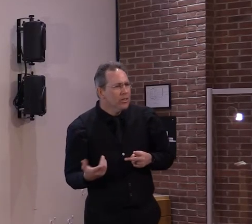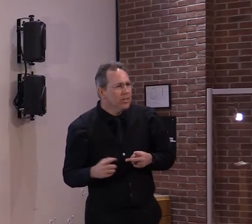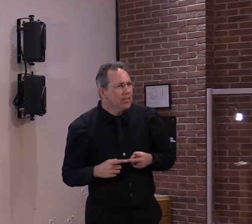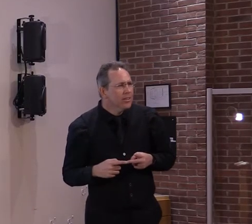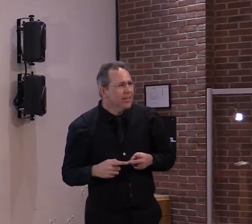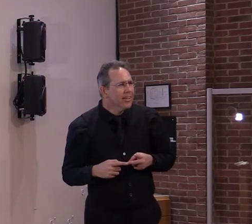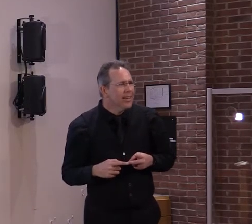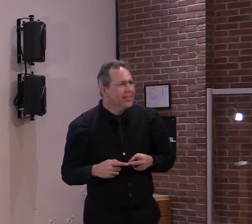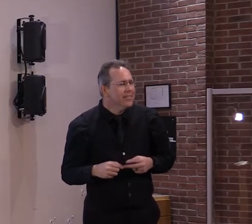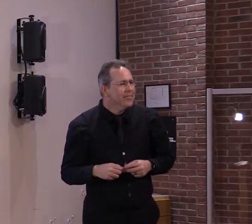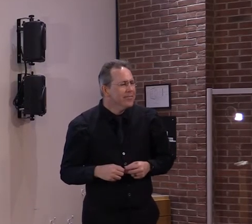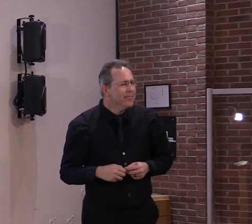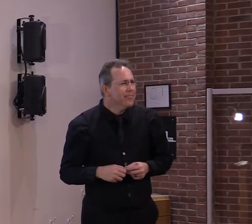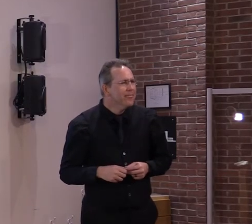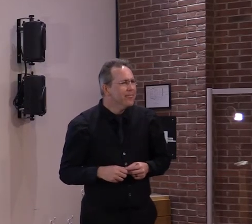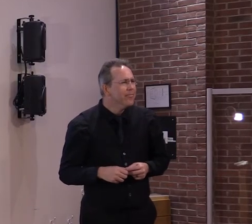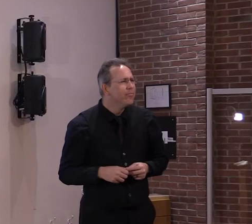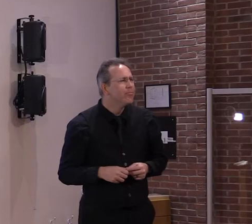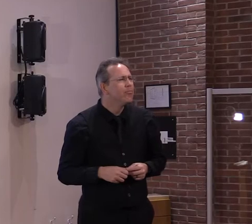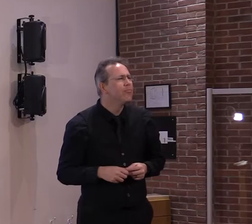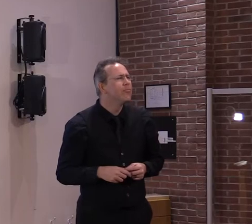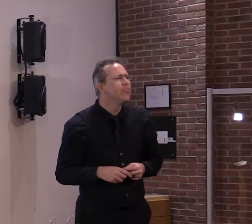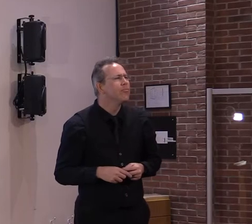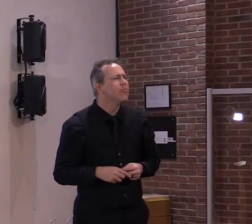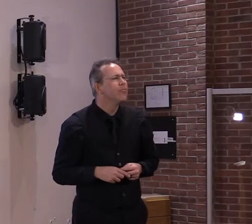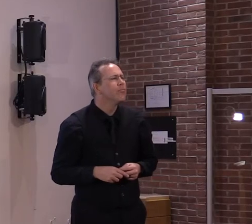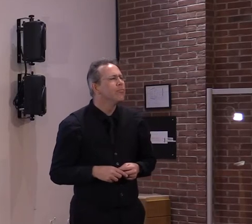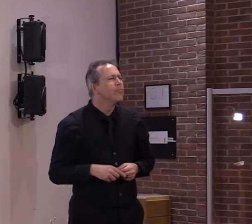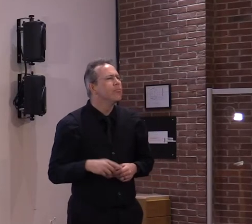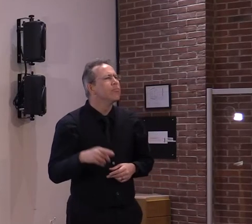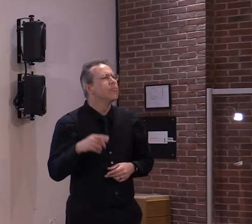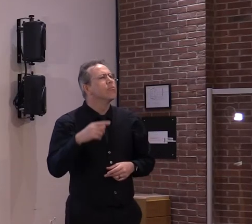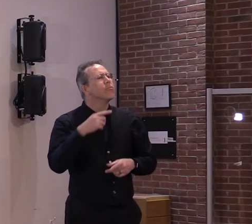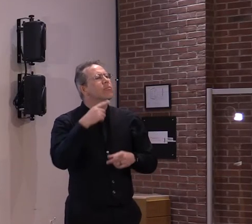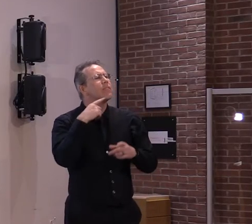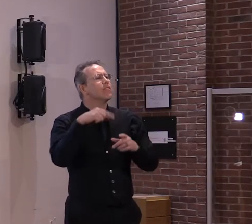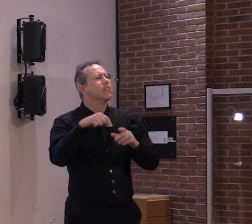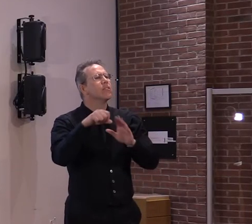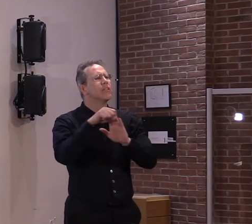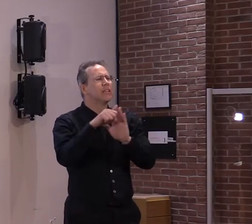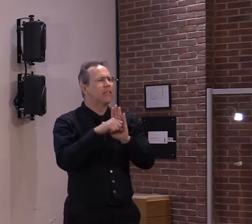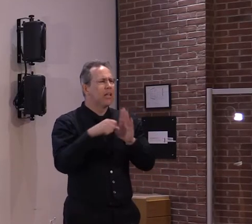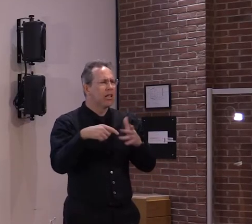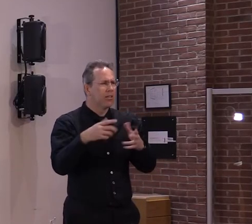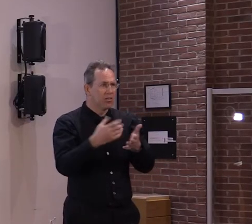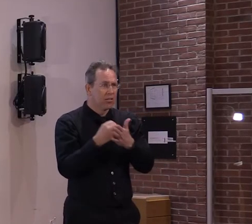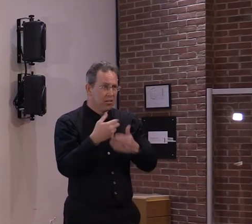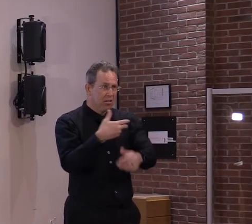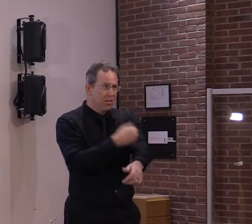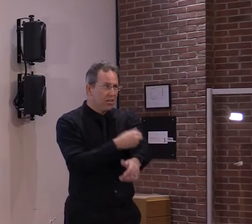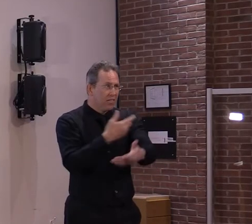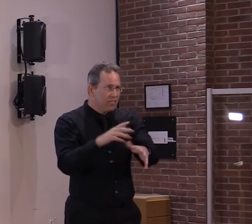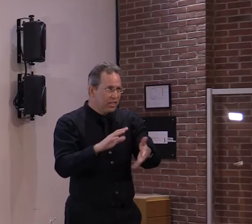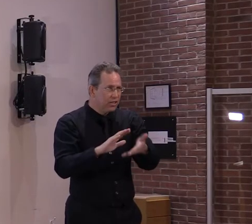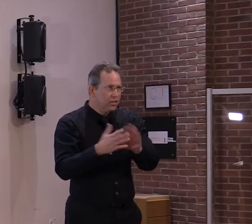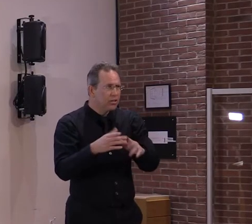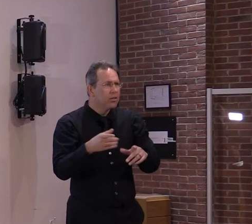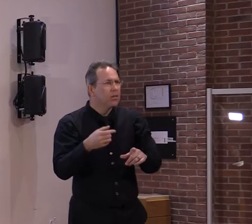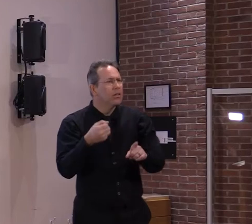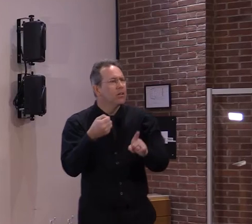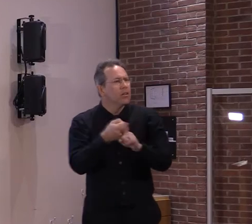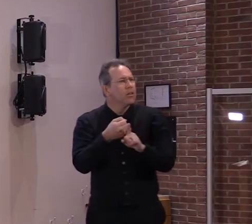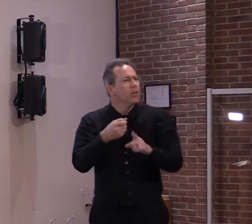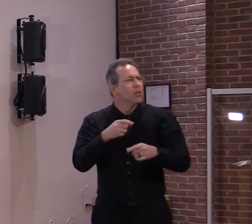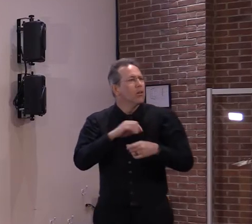specifically different with those vaccines, or sorry, those positive tests? Specifically, are we